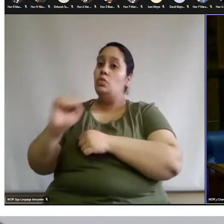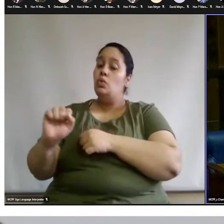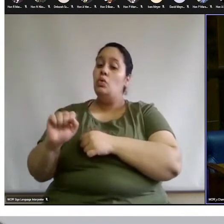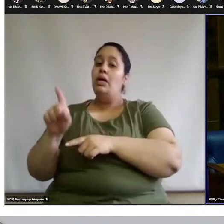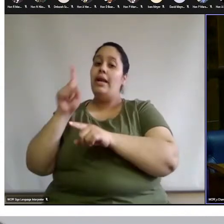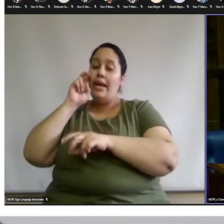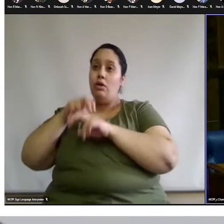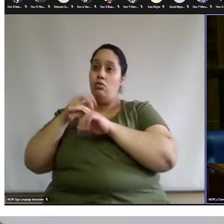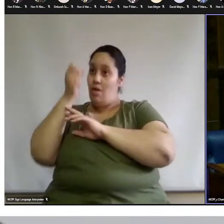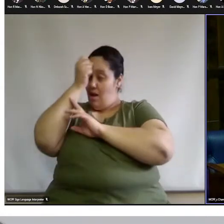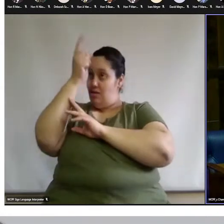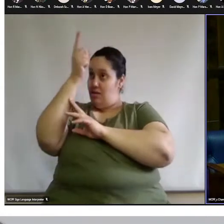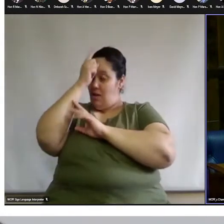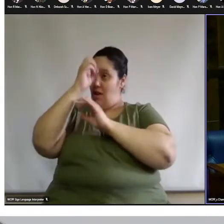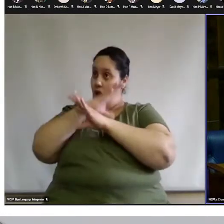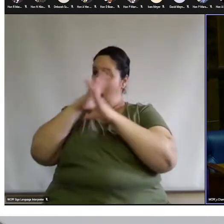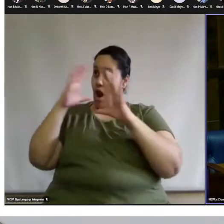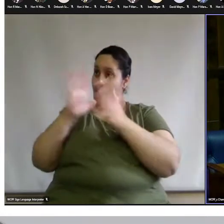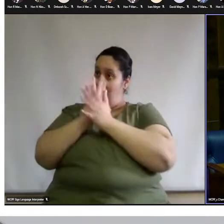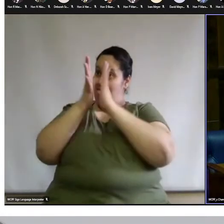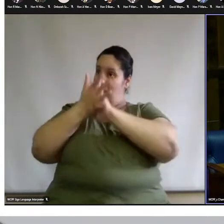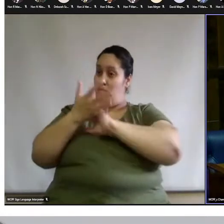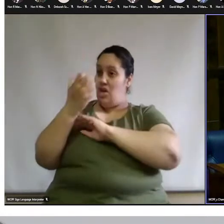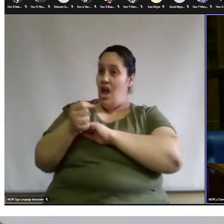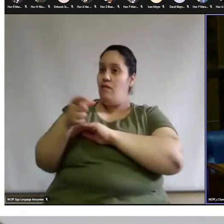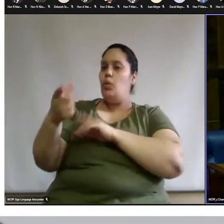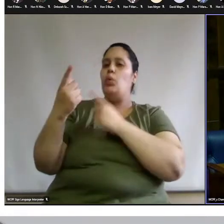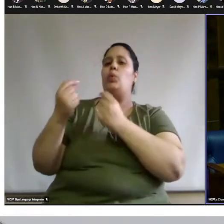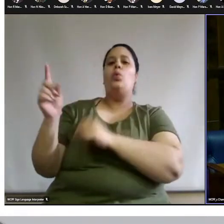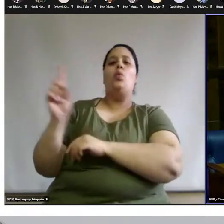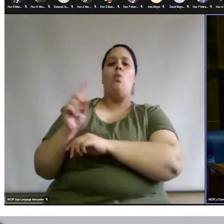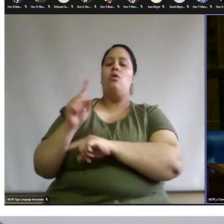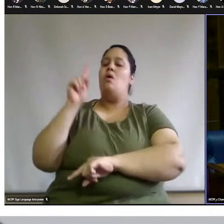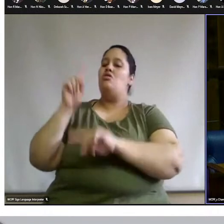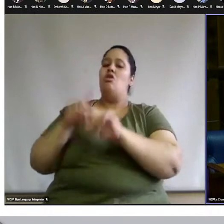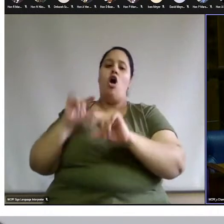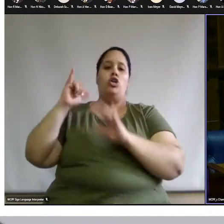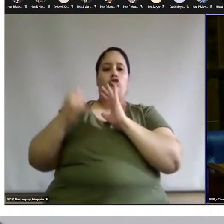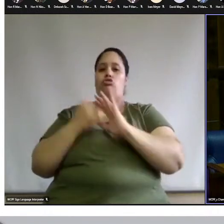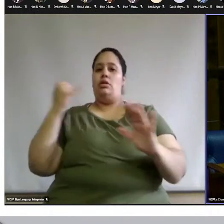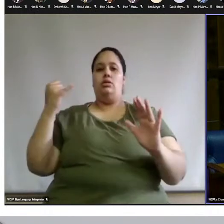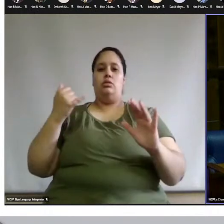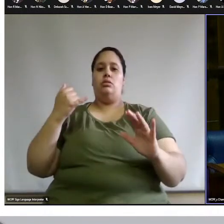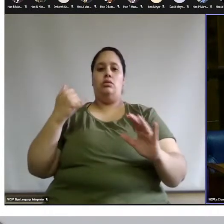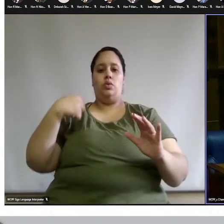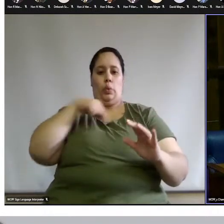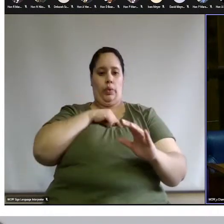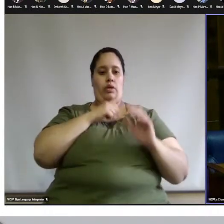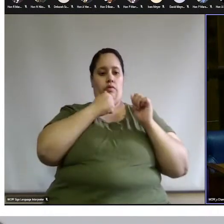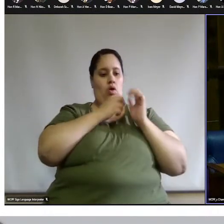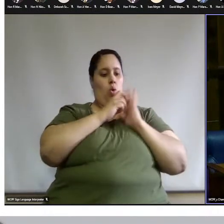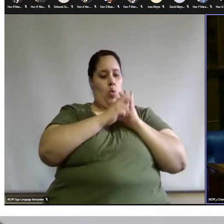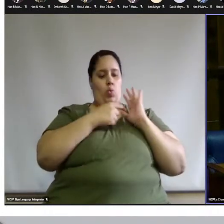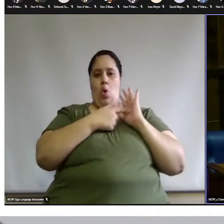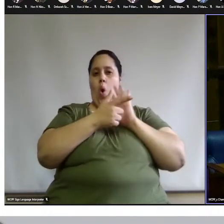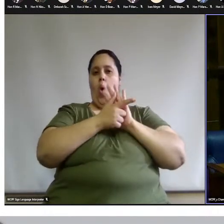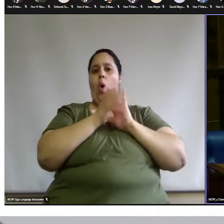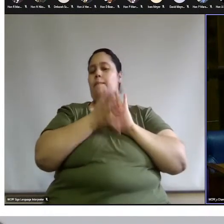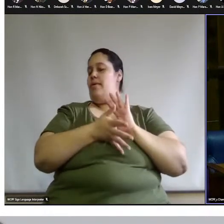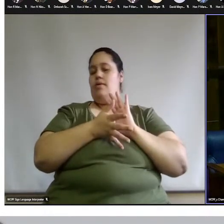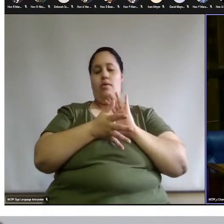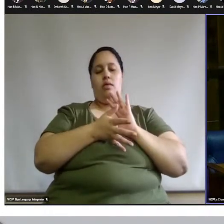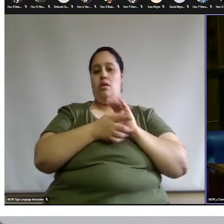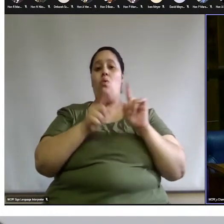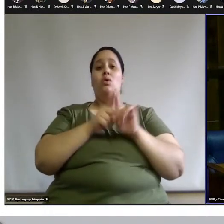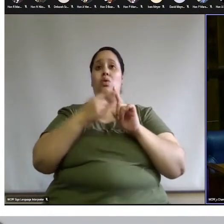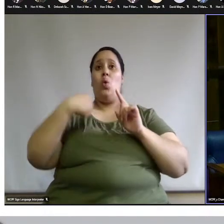damage is done, what are we doing about it there? Because it cannot only be around regulation. But it also can't only be government and